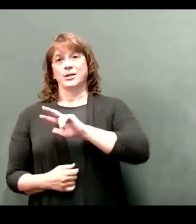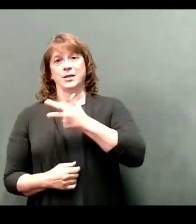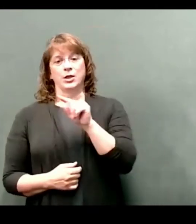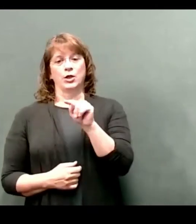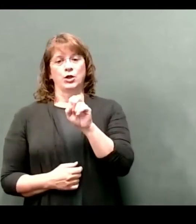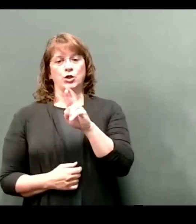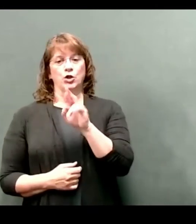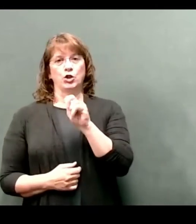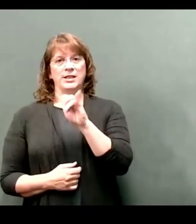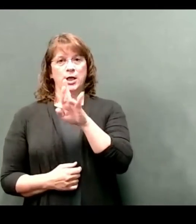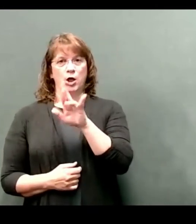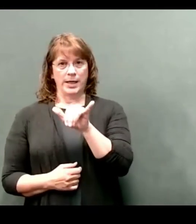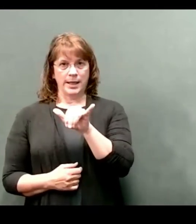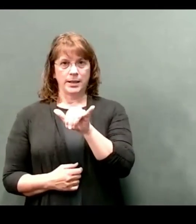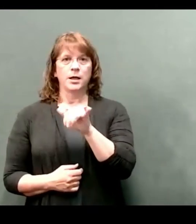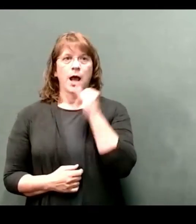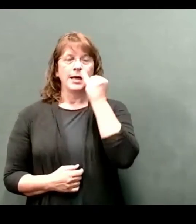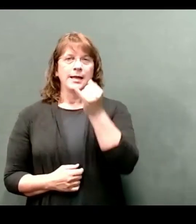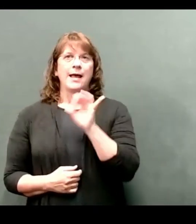is how do we prevent